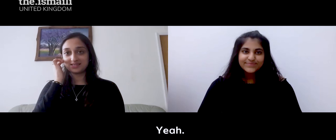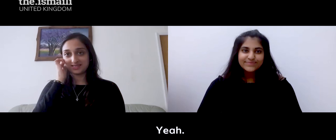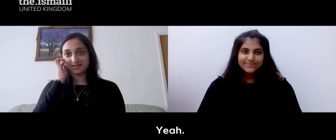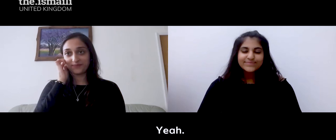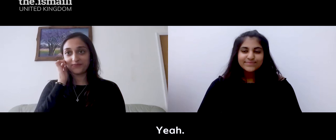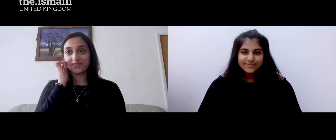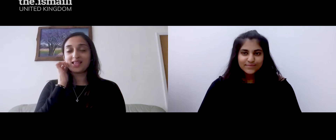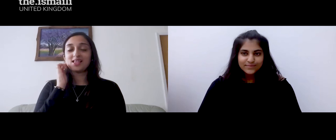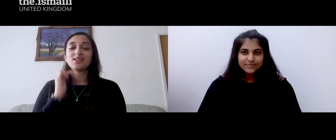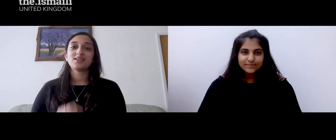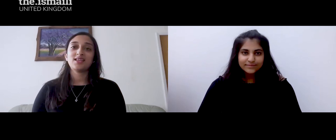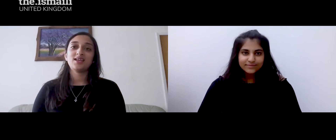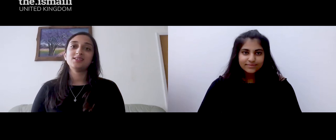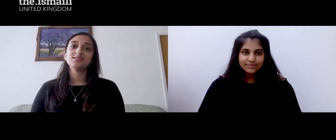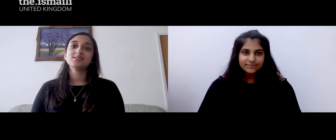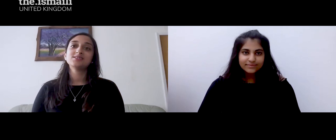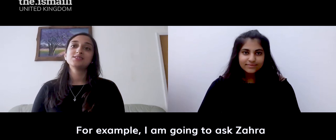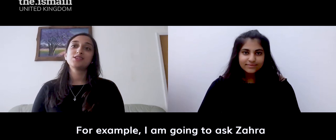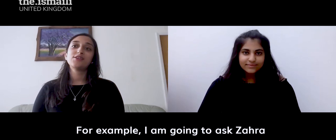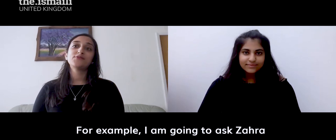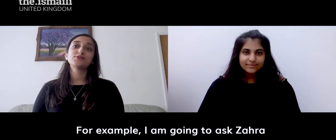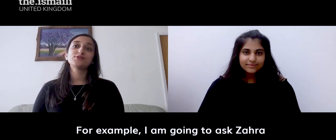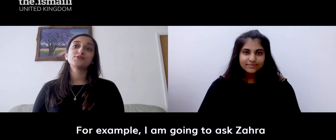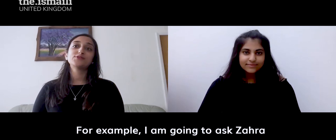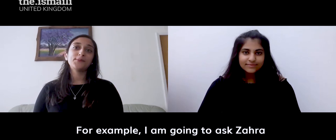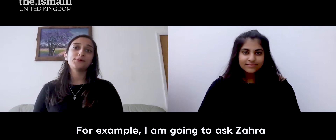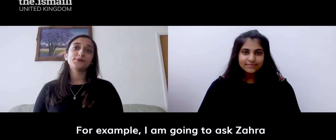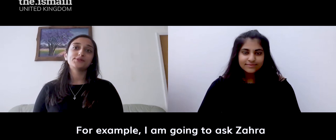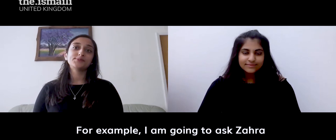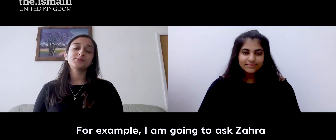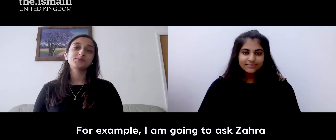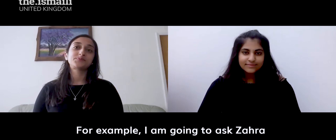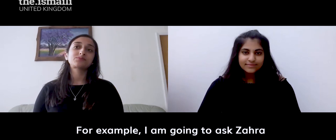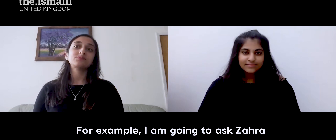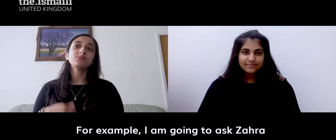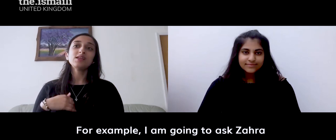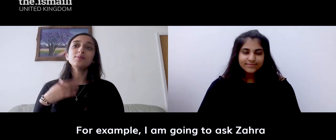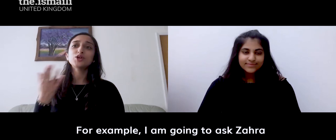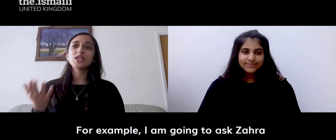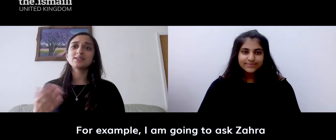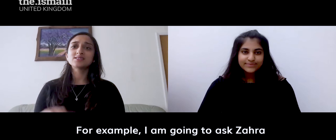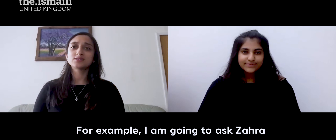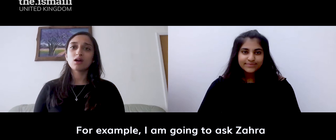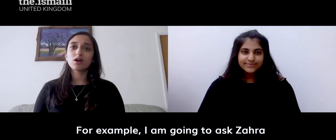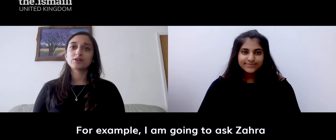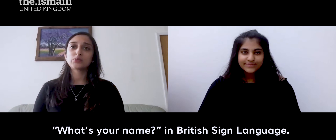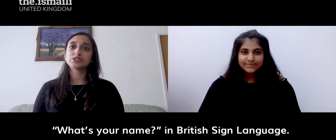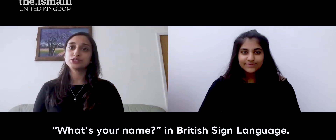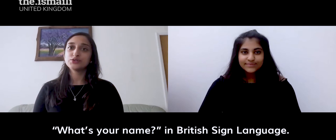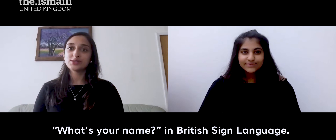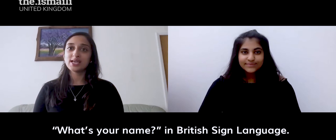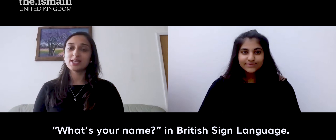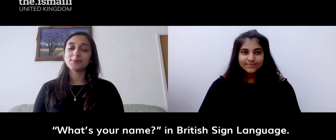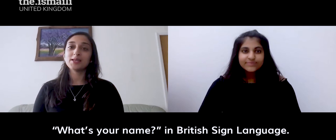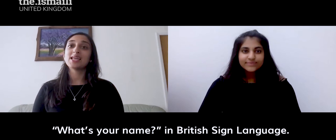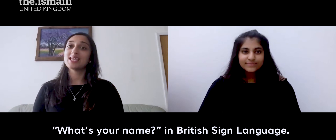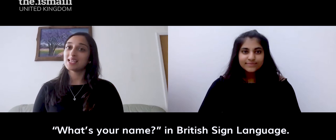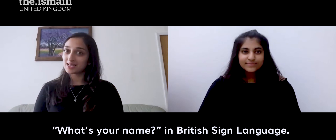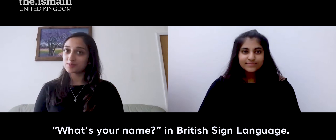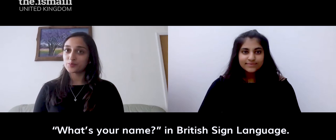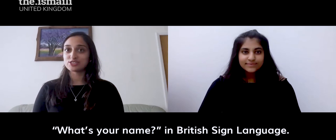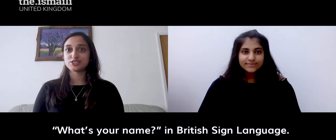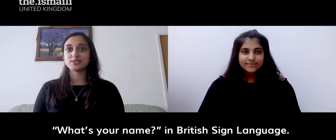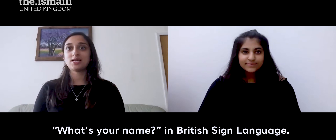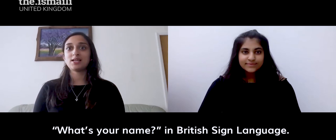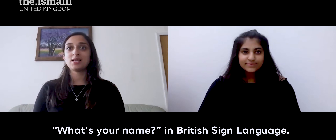Yeah. Okay. So for example, I'm going to ask Dara what's your name